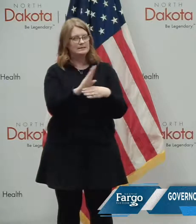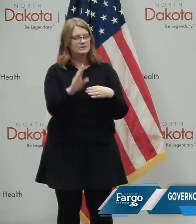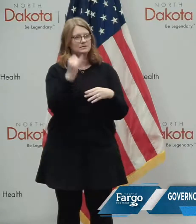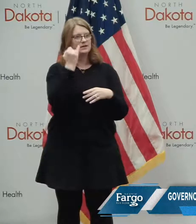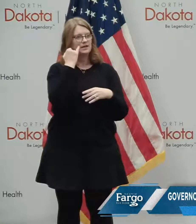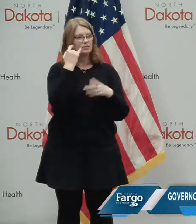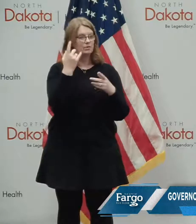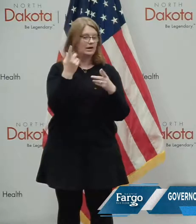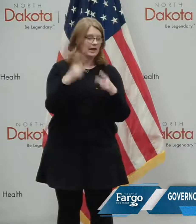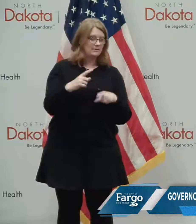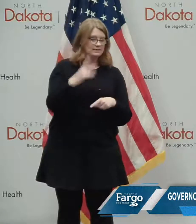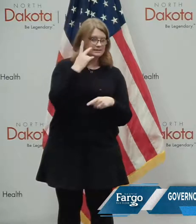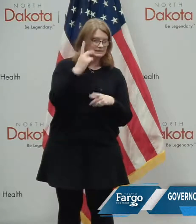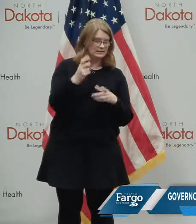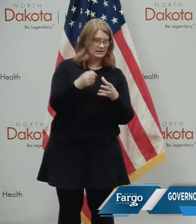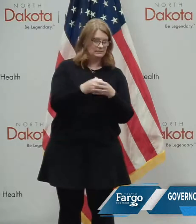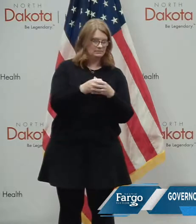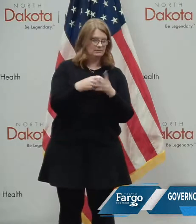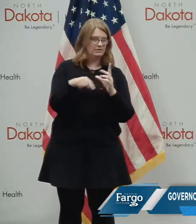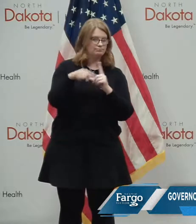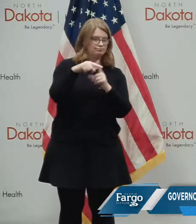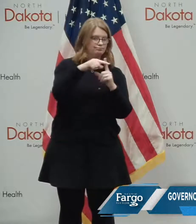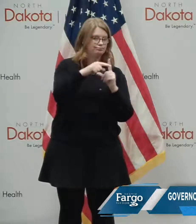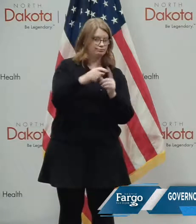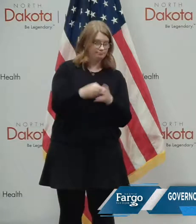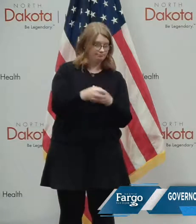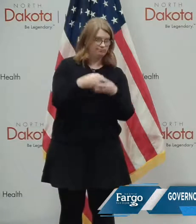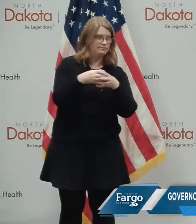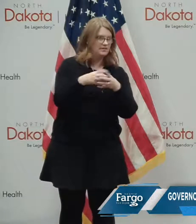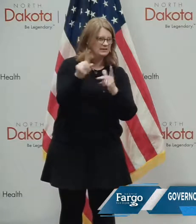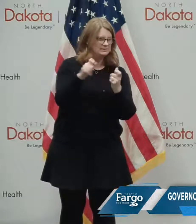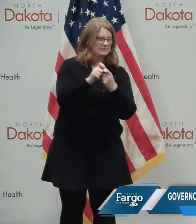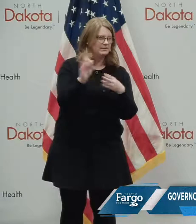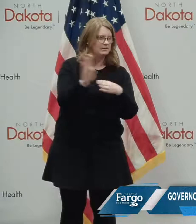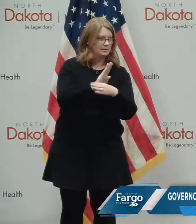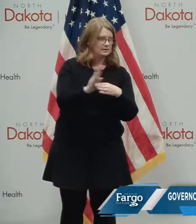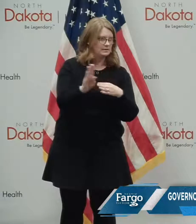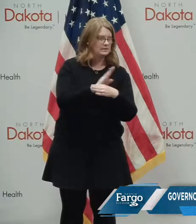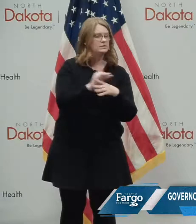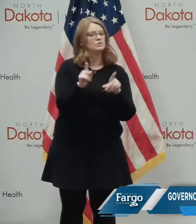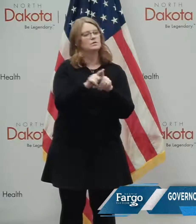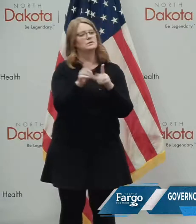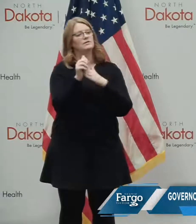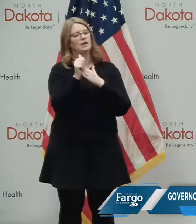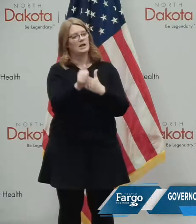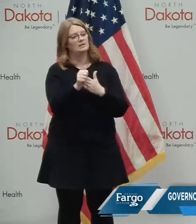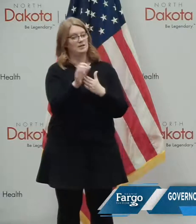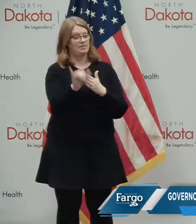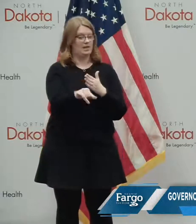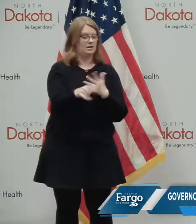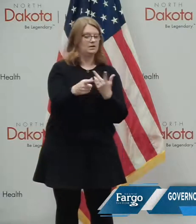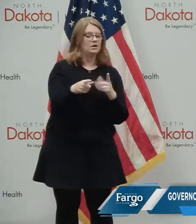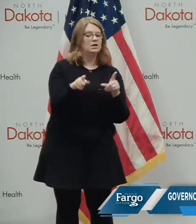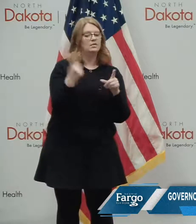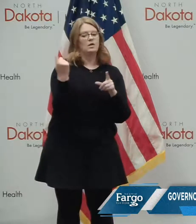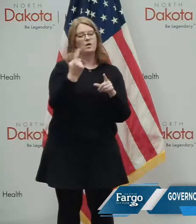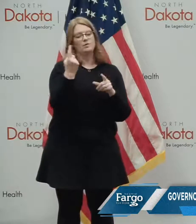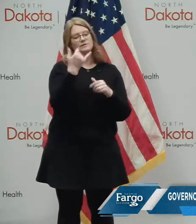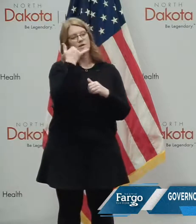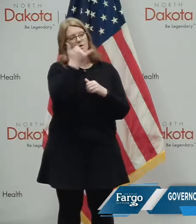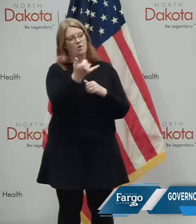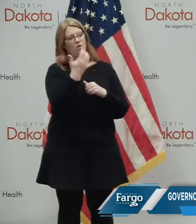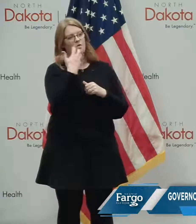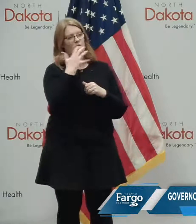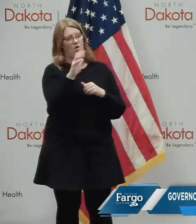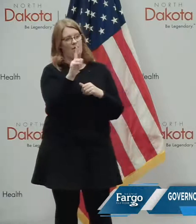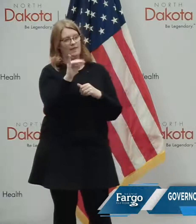of cases, and we have guidance on our website for workplaces that are experiencing cases, and they can always call our hotline too,